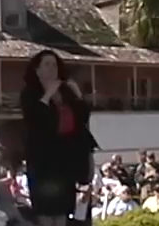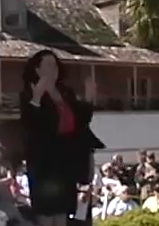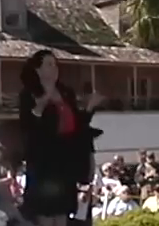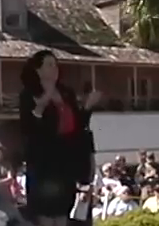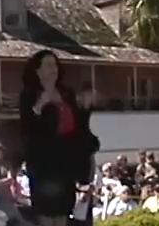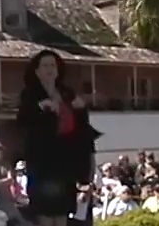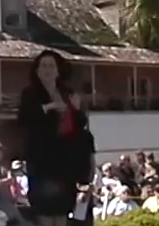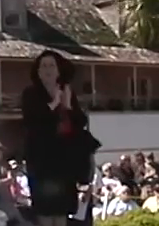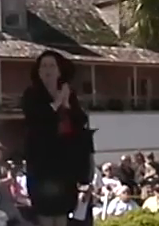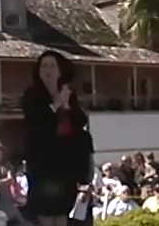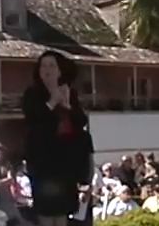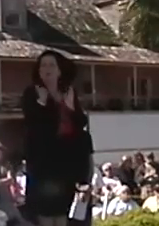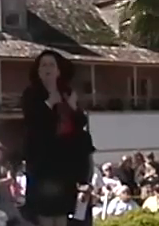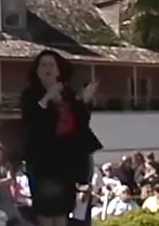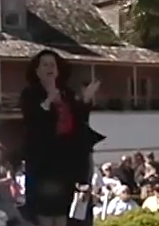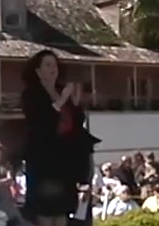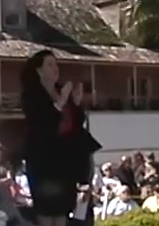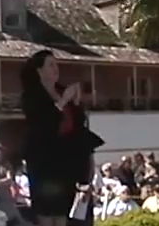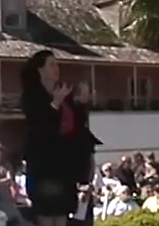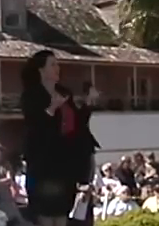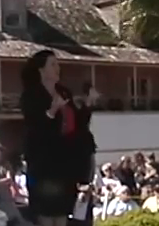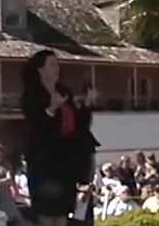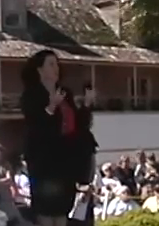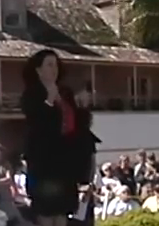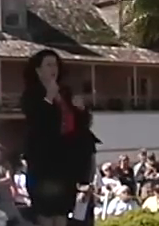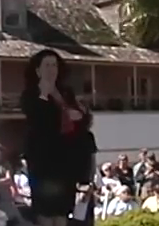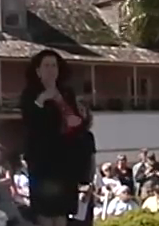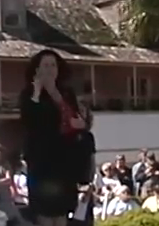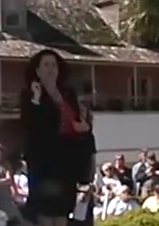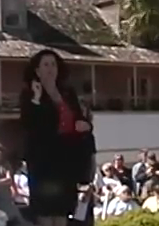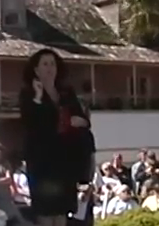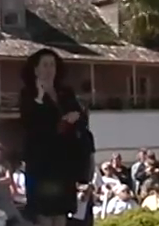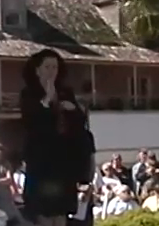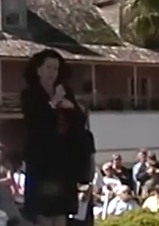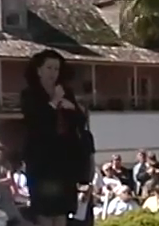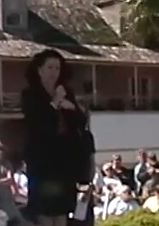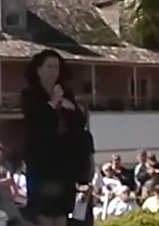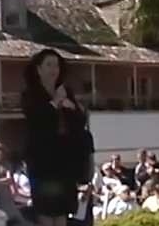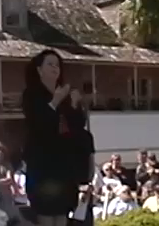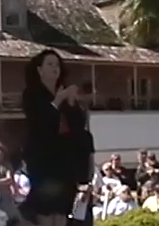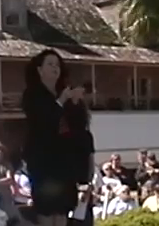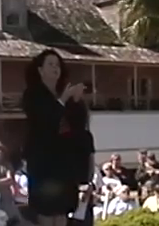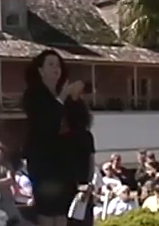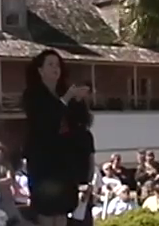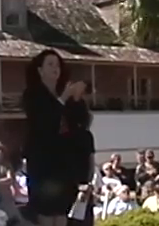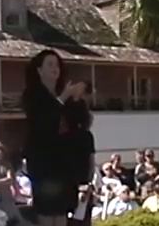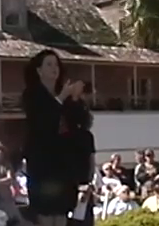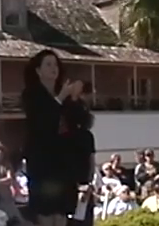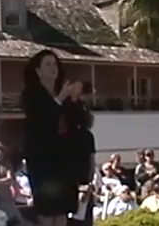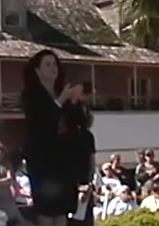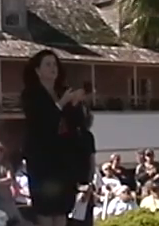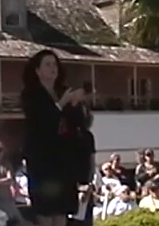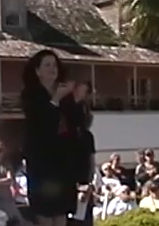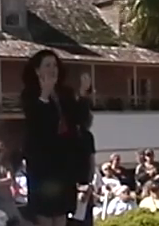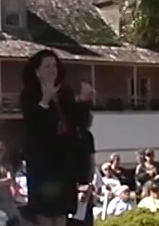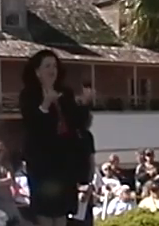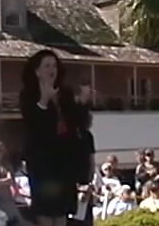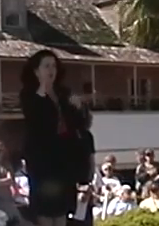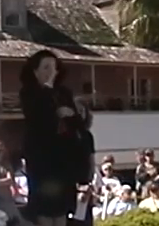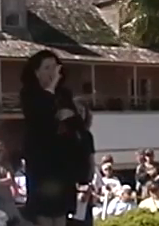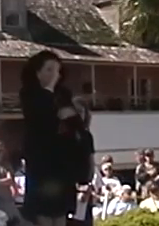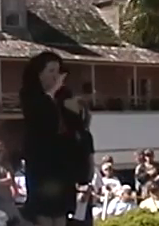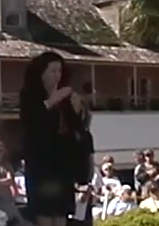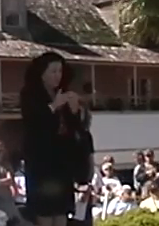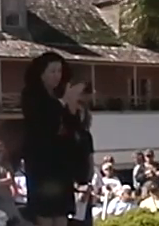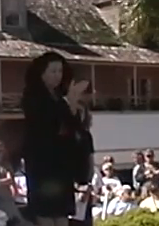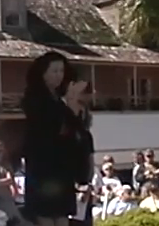here this morning, the Spanish training ship Juan Sebastián del Elcano is navigating through the